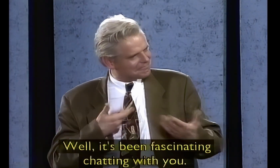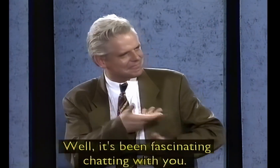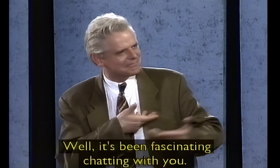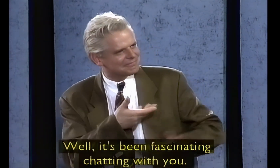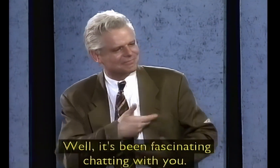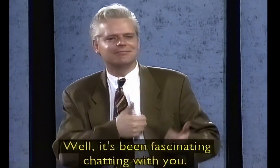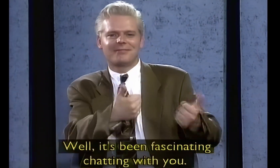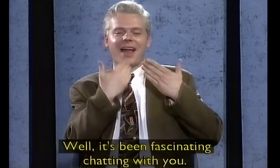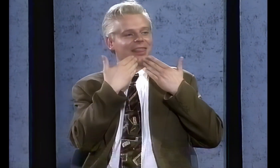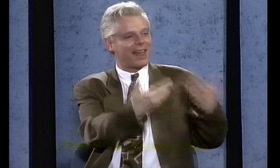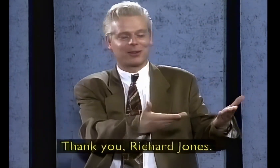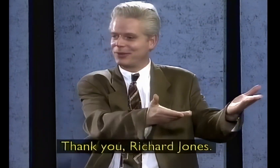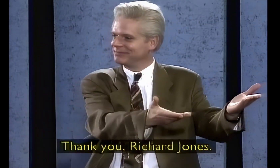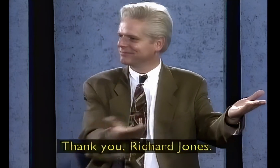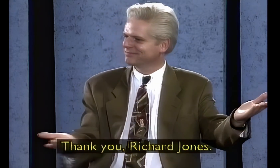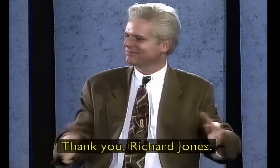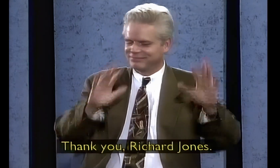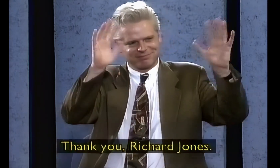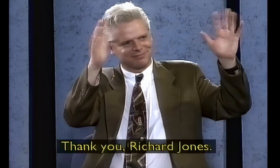Well, it's been fascinating chatting with you. Thank you, Richard Jones.